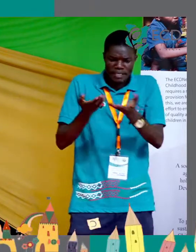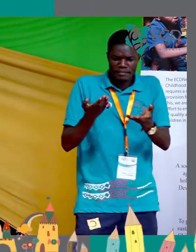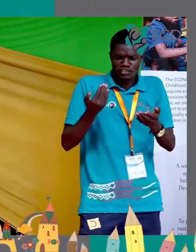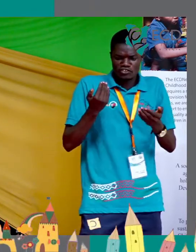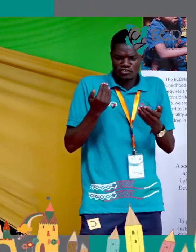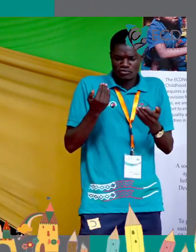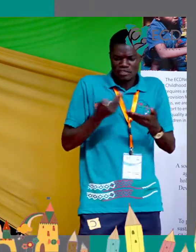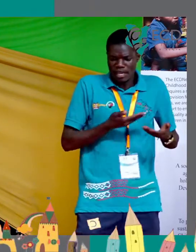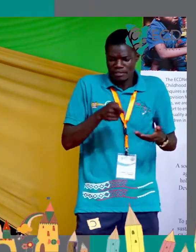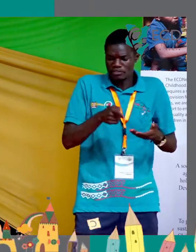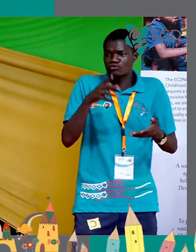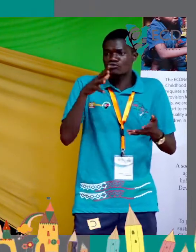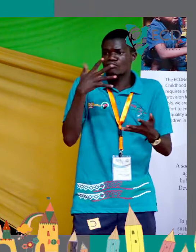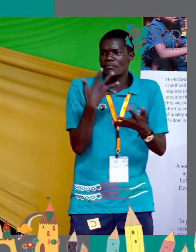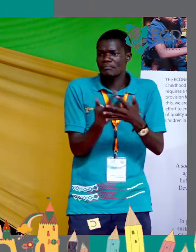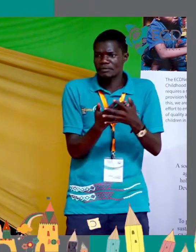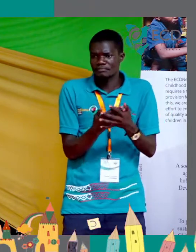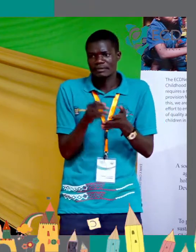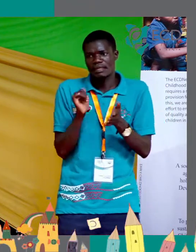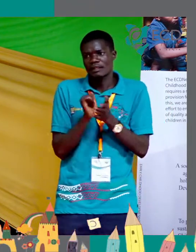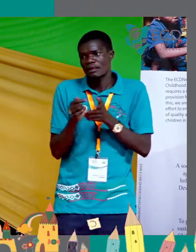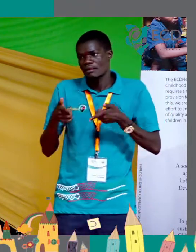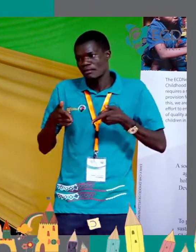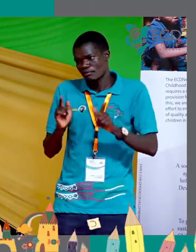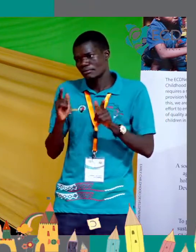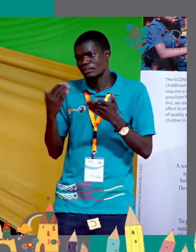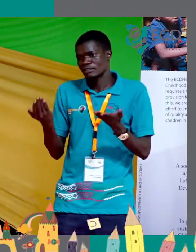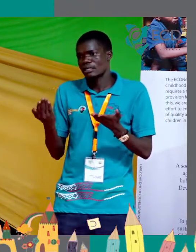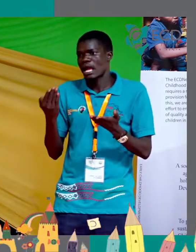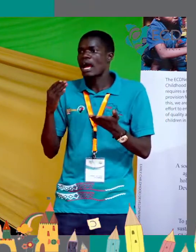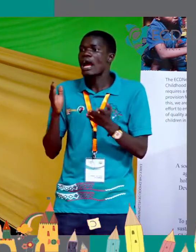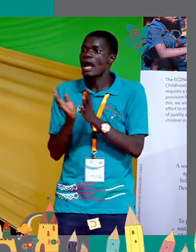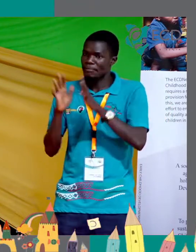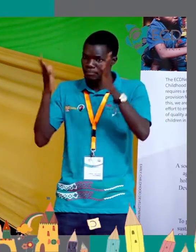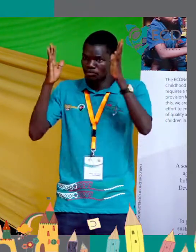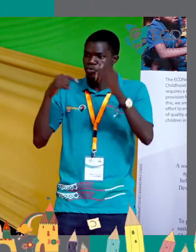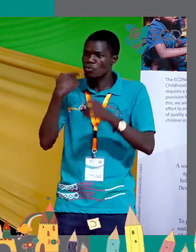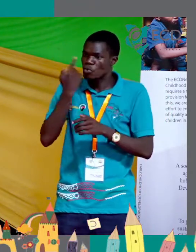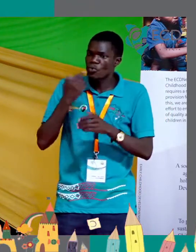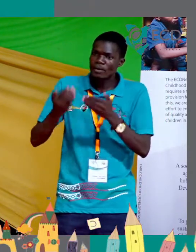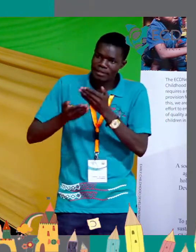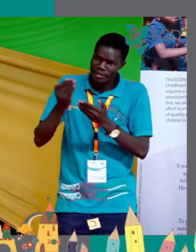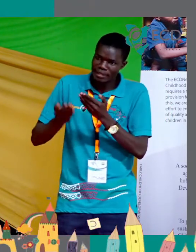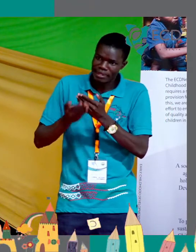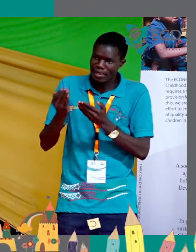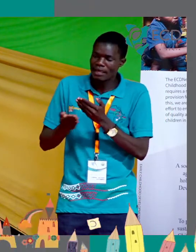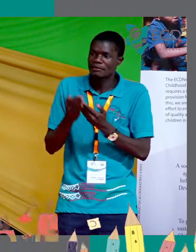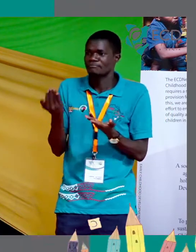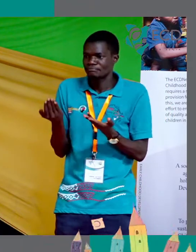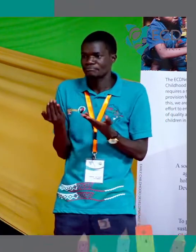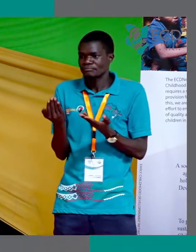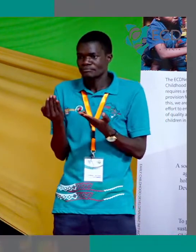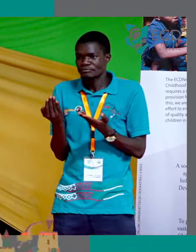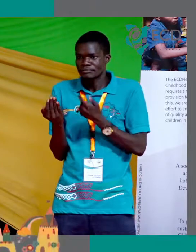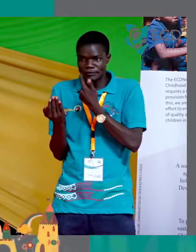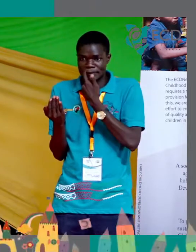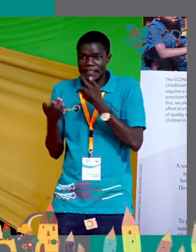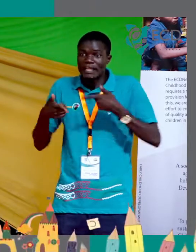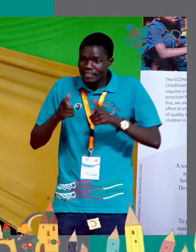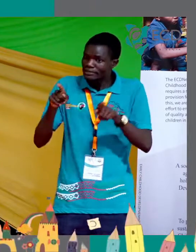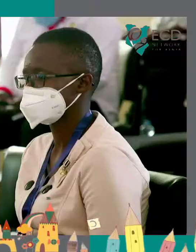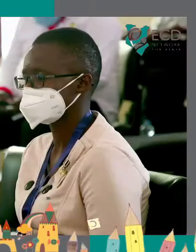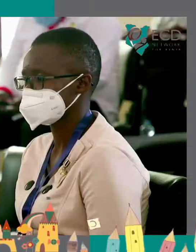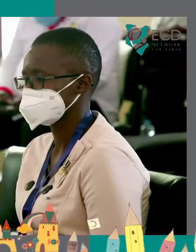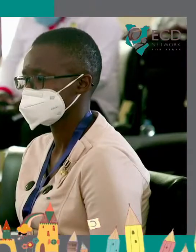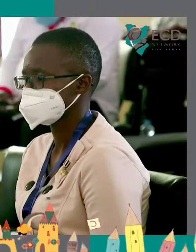that sentence. Therefore, let us be sensitive. Let us appreciate the people who take care of these inmates. Let us also